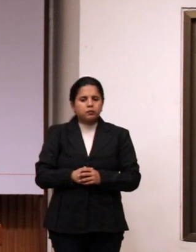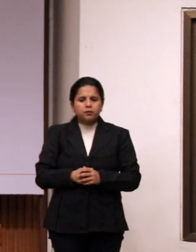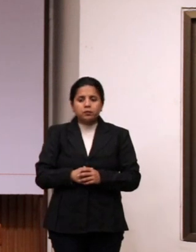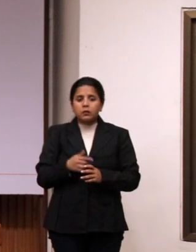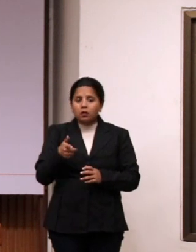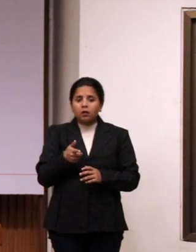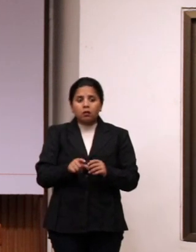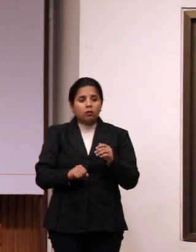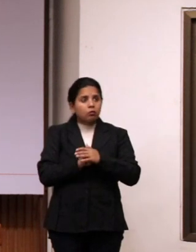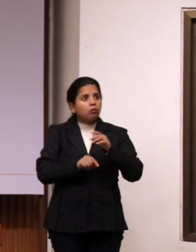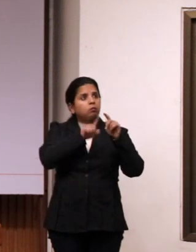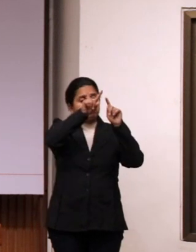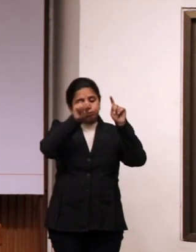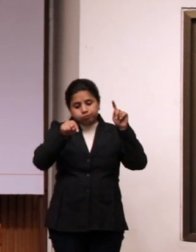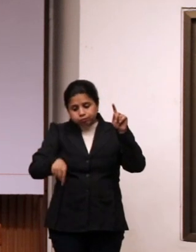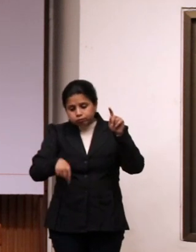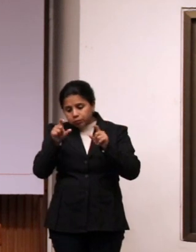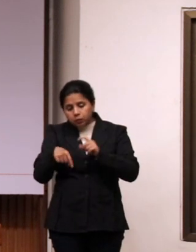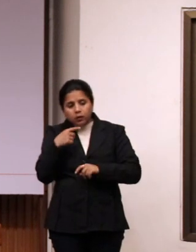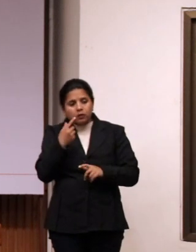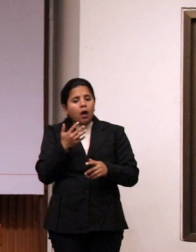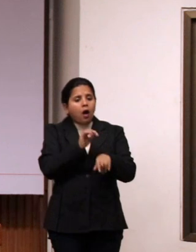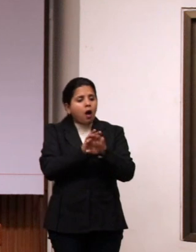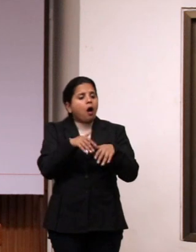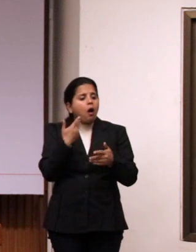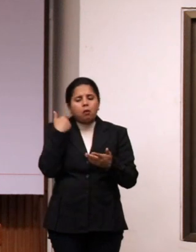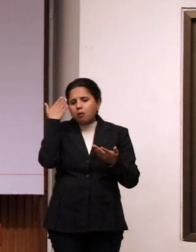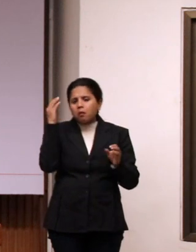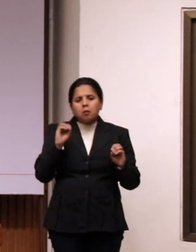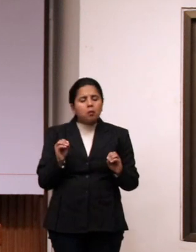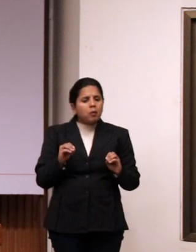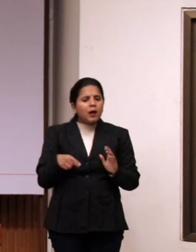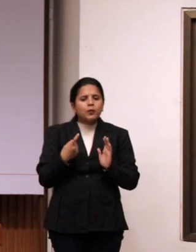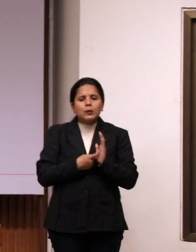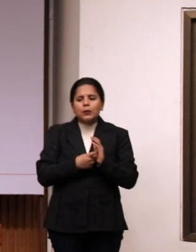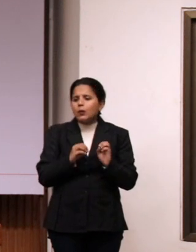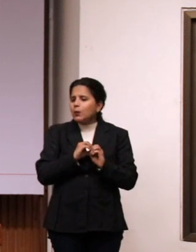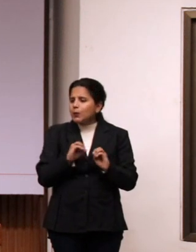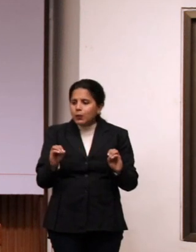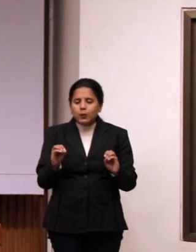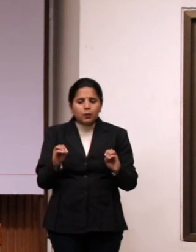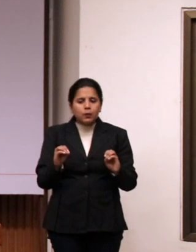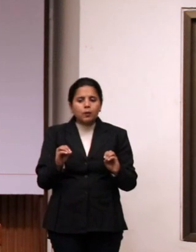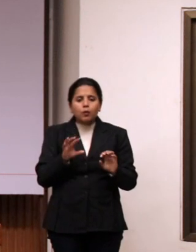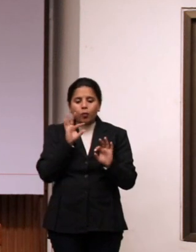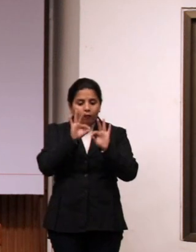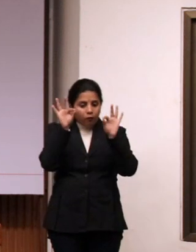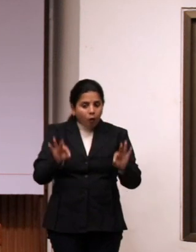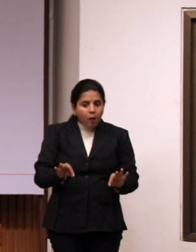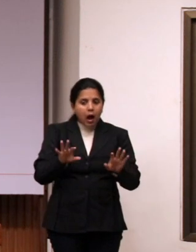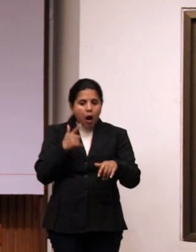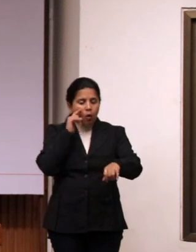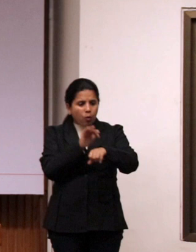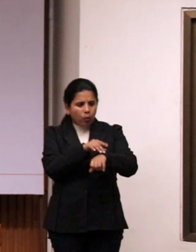Top down, bottom up, how you identify? You don't know. There is no rule so far. There is no prescribed format how to